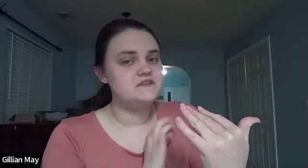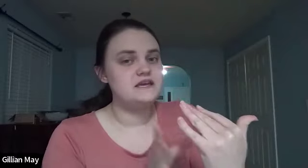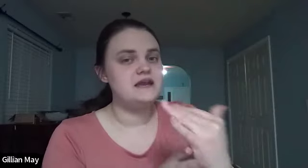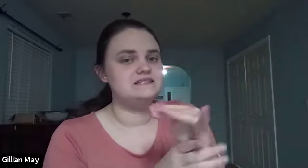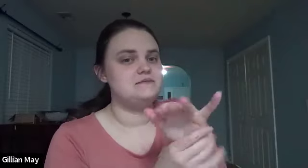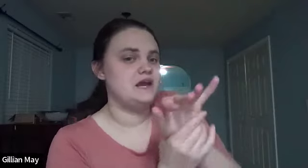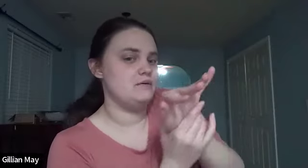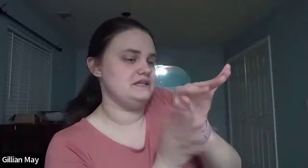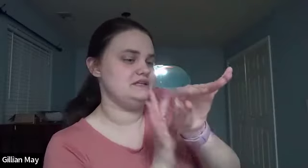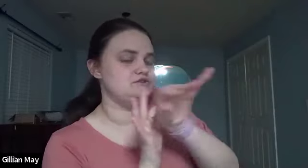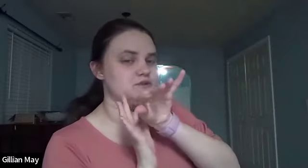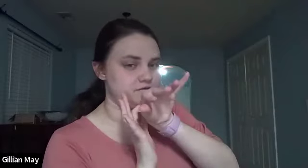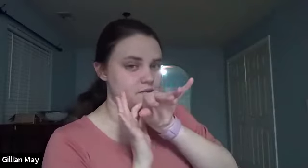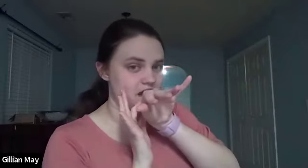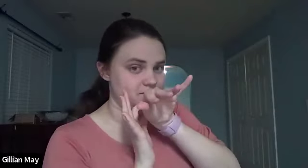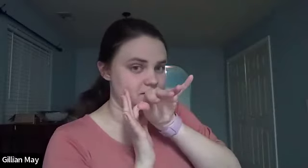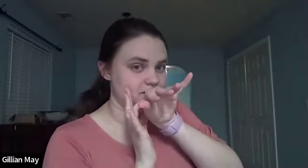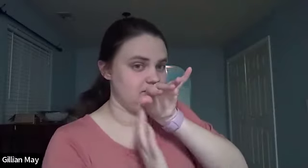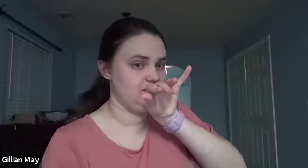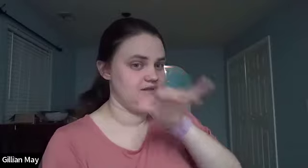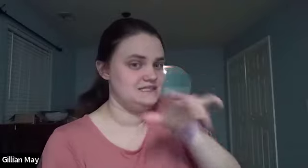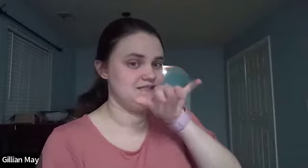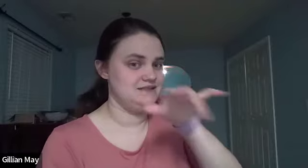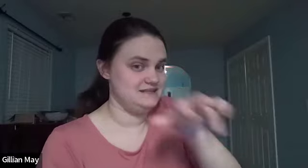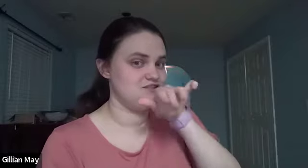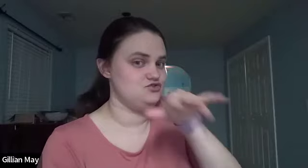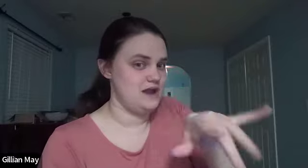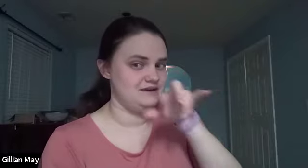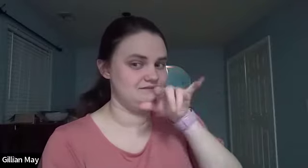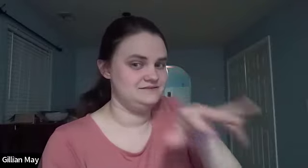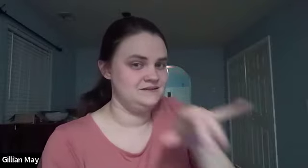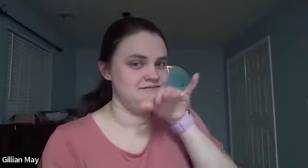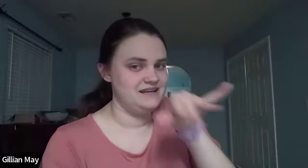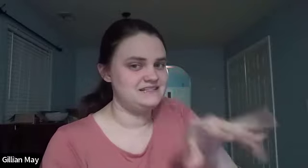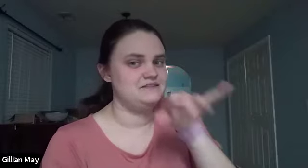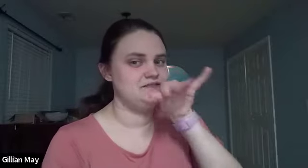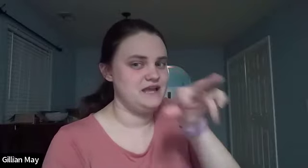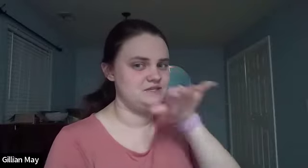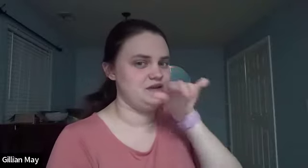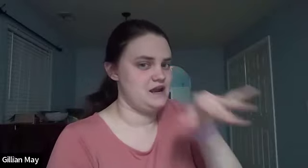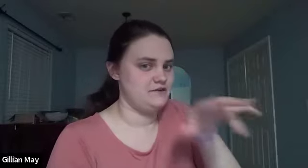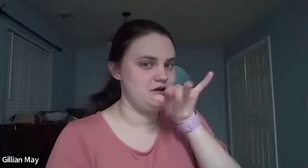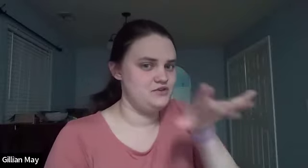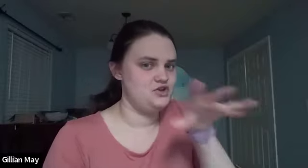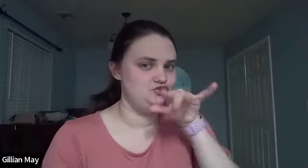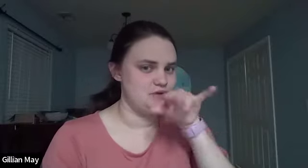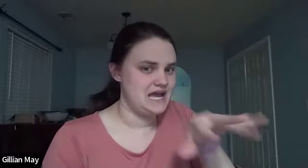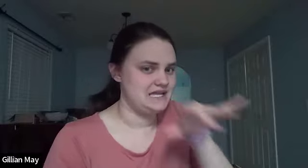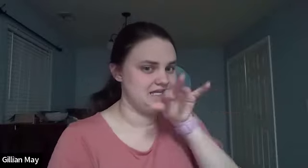thing, except now you're doing it from the back of your hand. This dragon. And it's like the flames coming out of your mouth. Dragon.